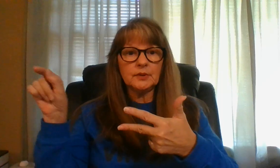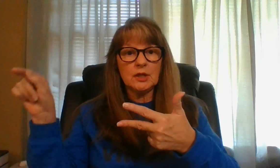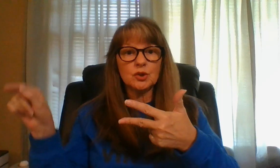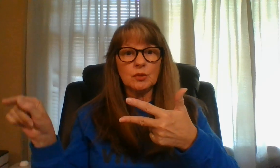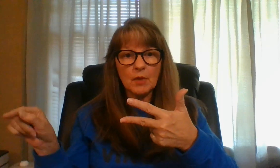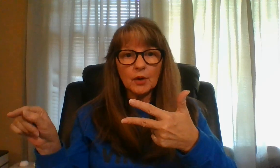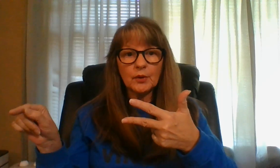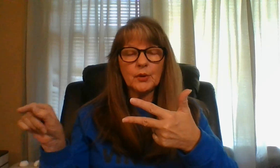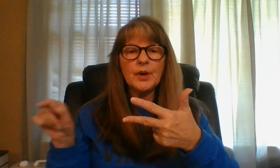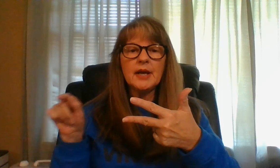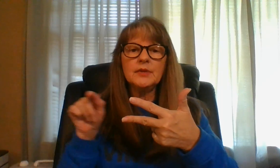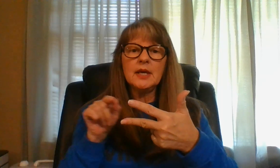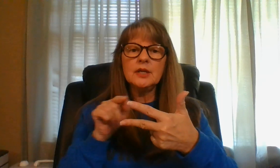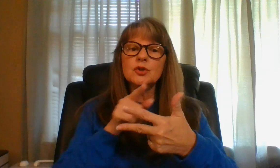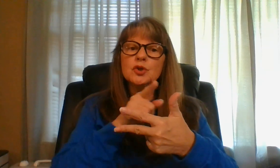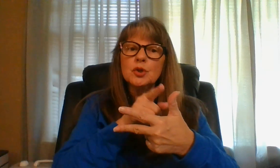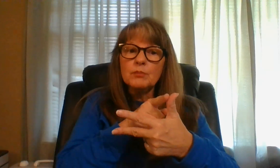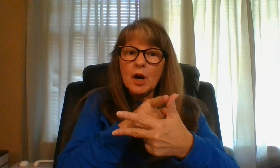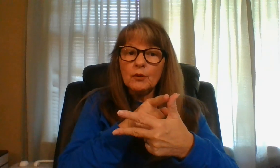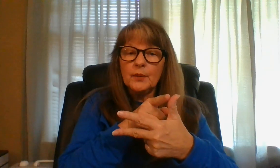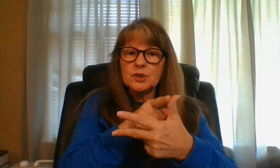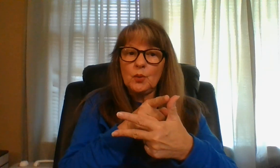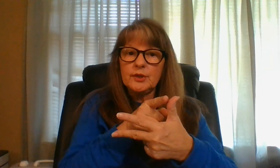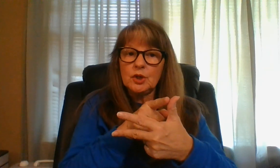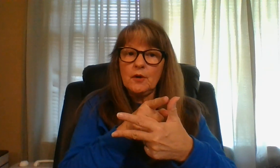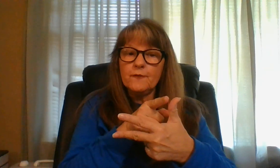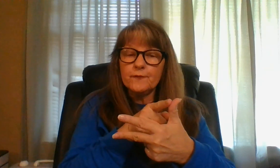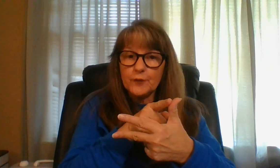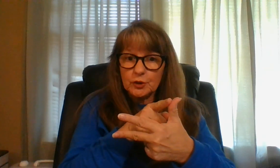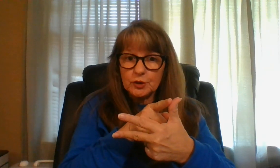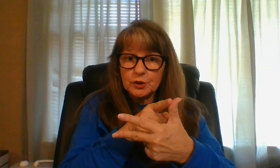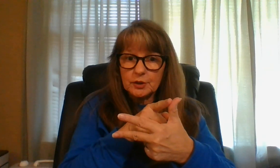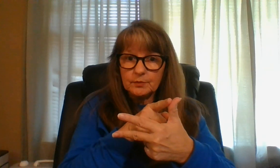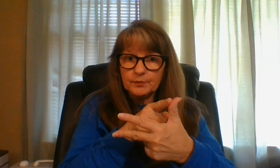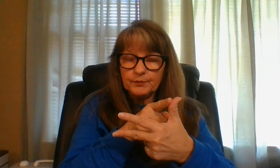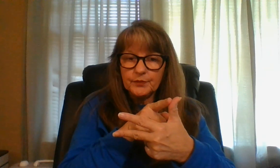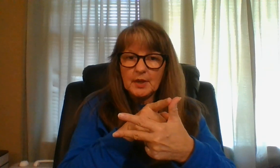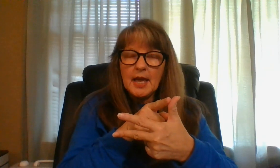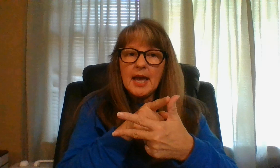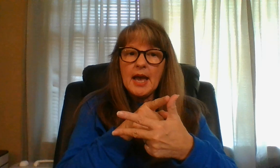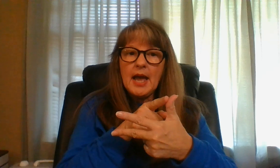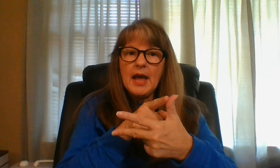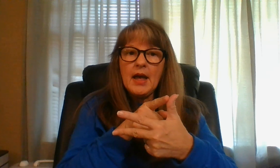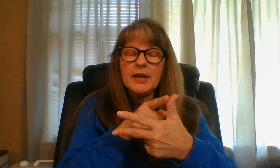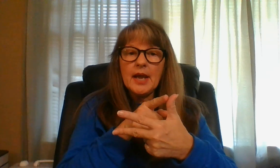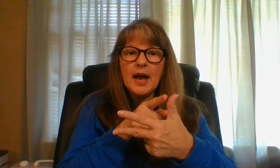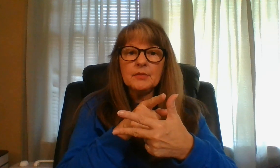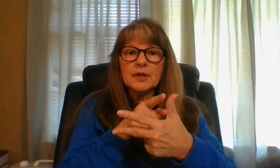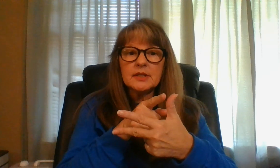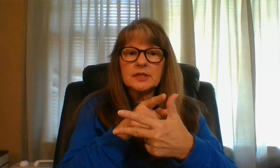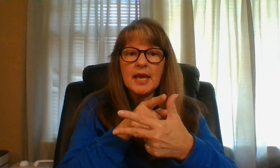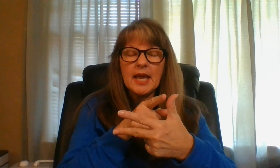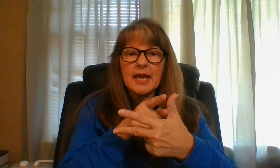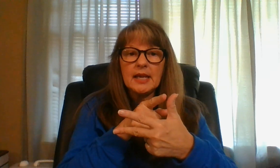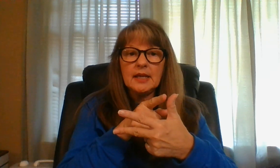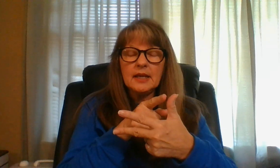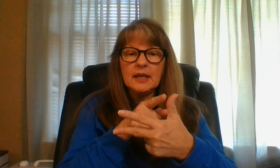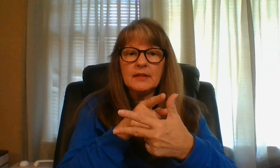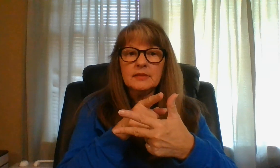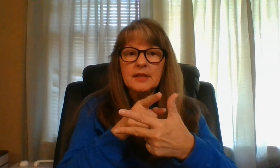is tomorrow, then tomorrow is going to go first. And I'm going to say